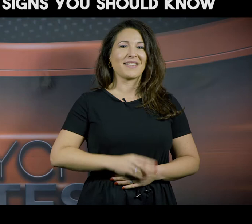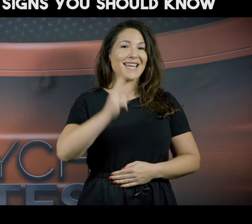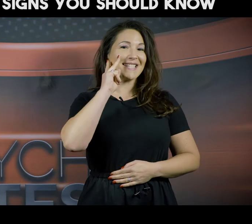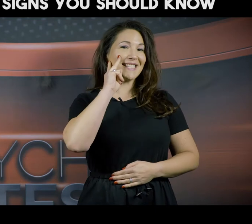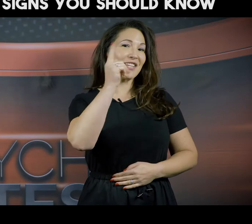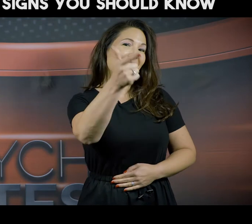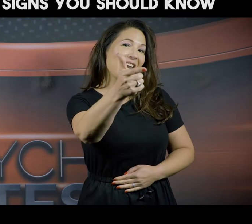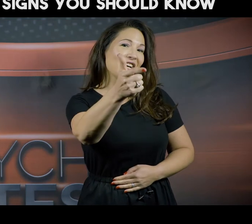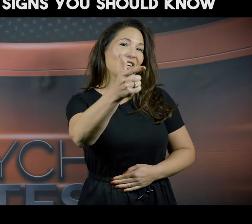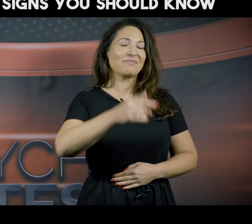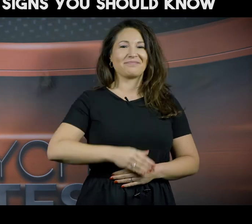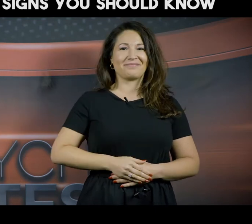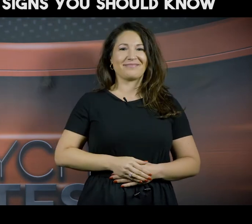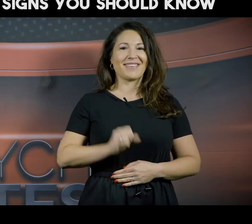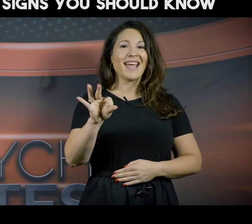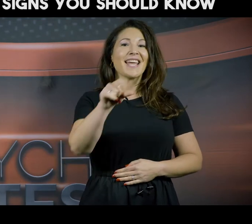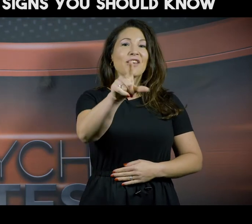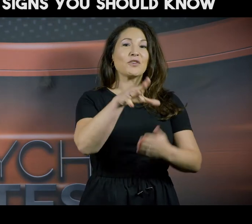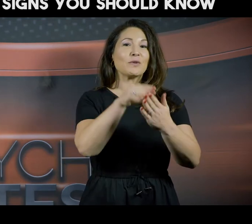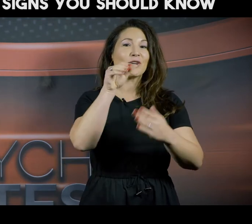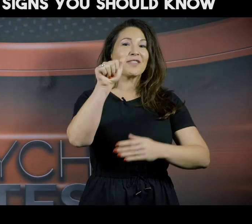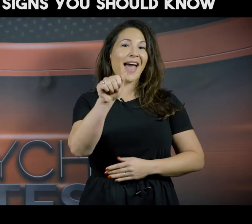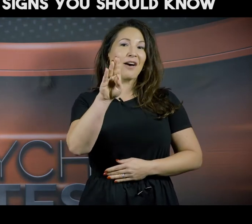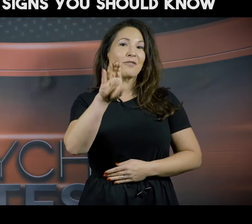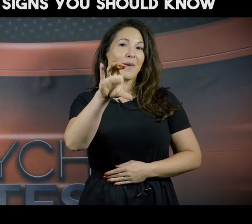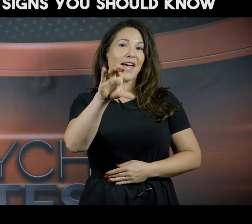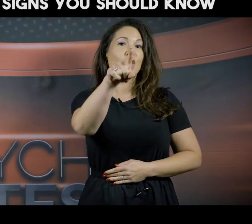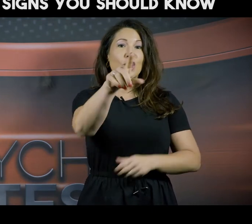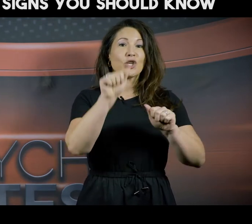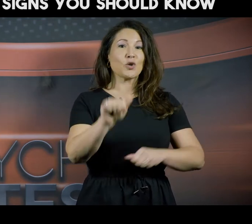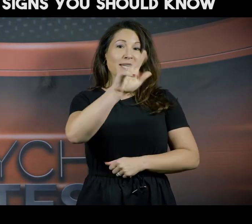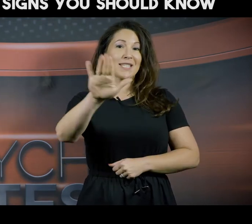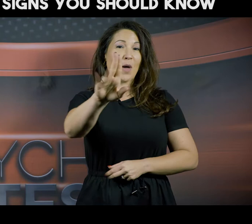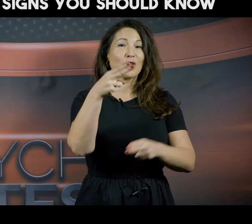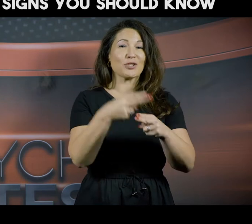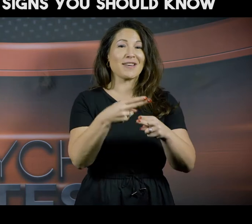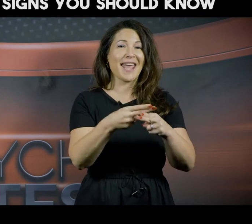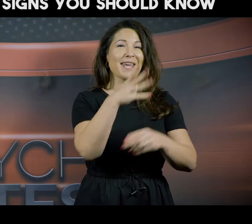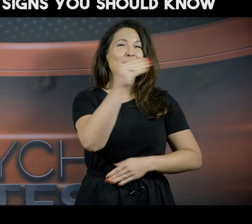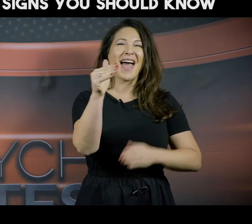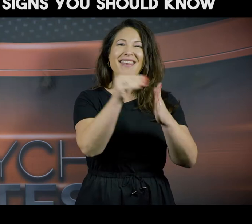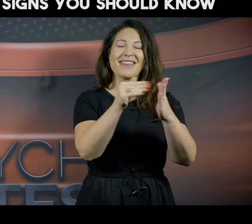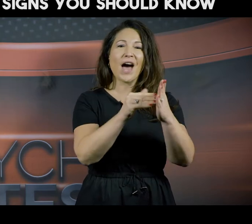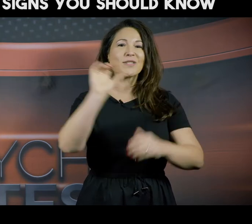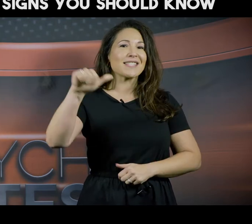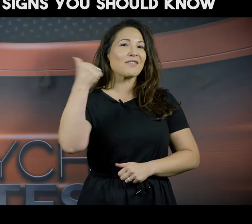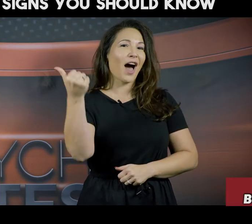See you later. If you learn the alphabet, you can spell your name and thousands of